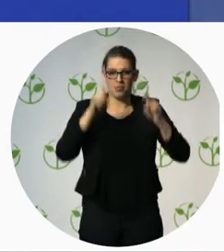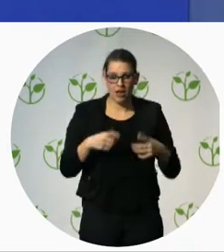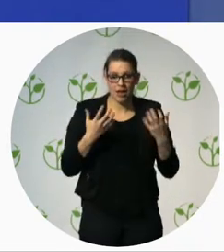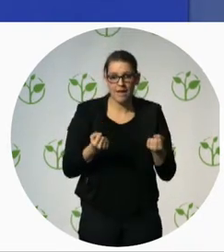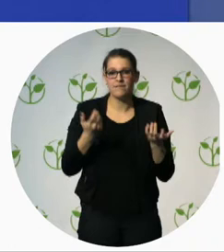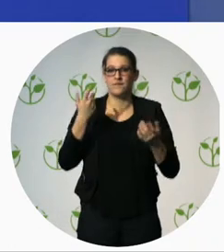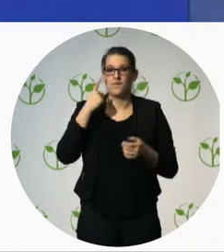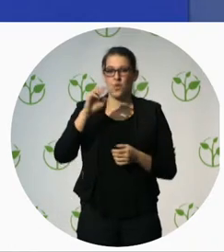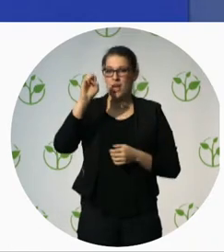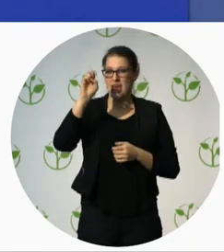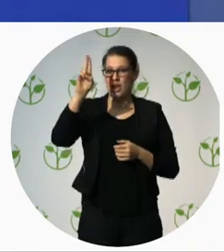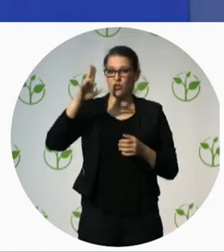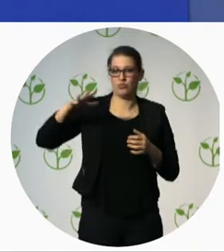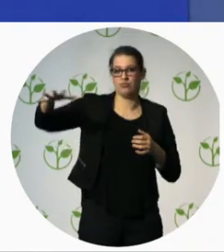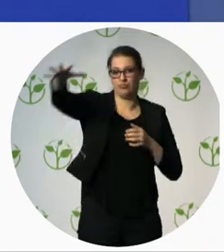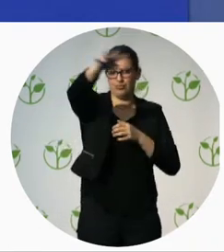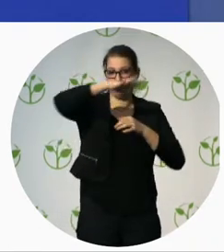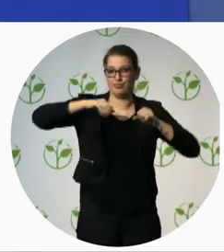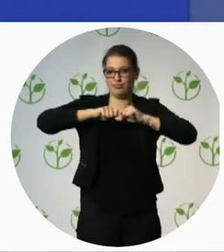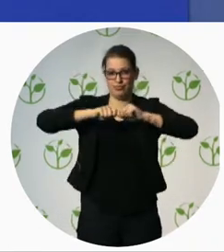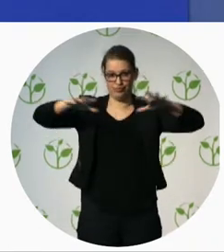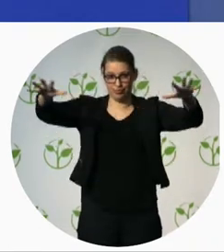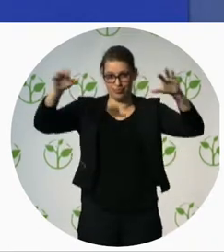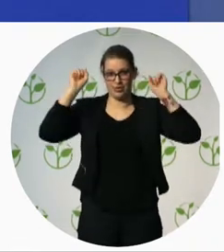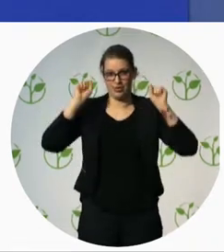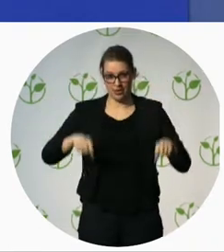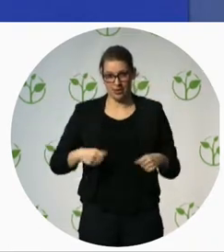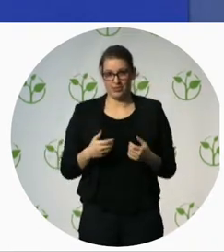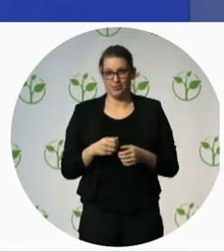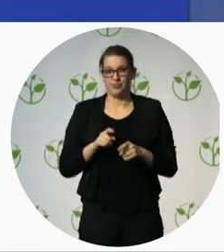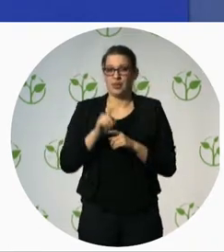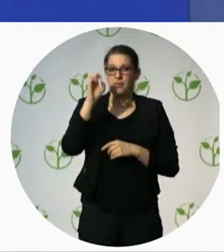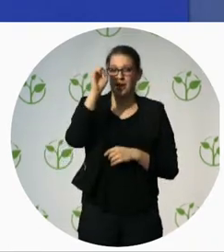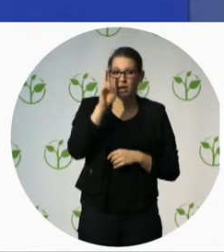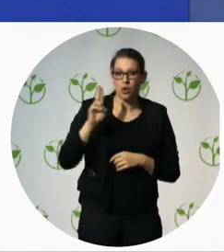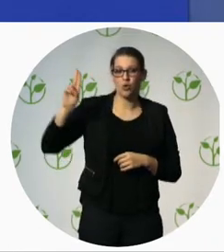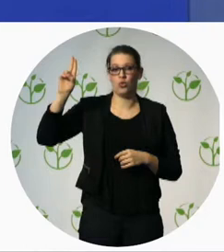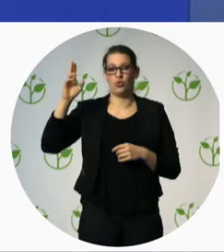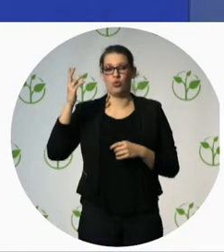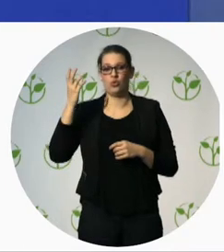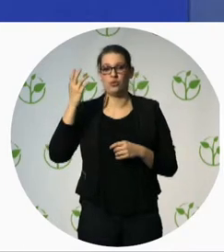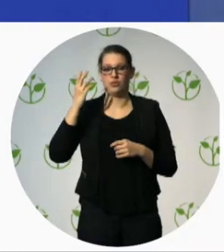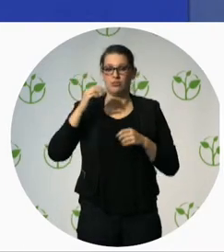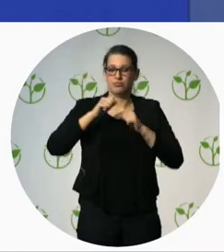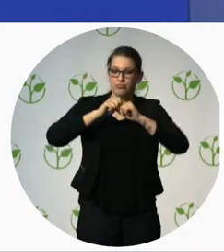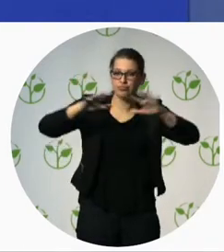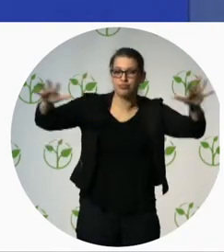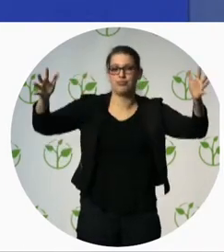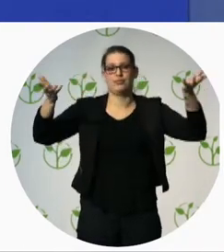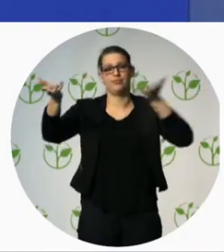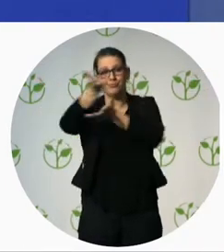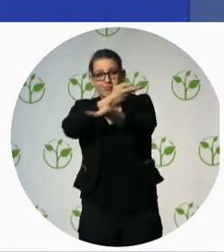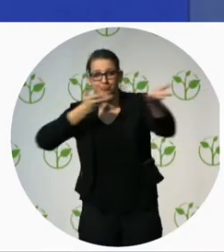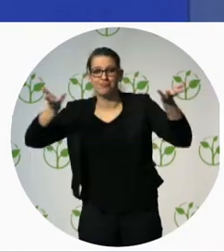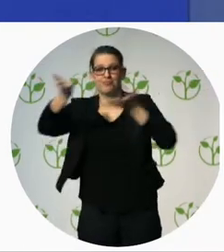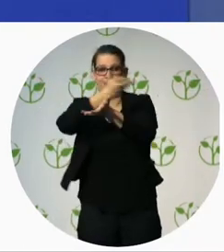Products and services will freely circulate in the European market when they are accessible. We have a part of the